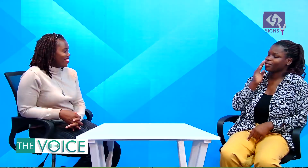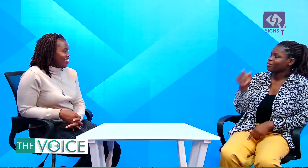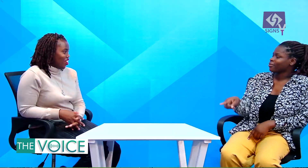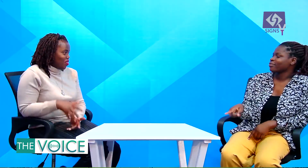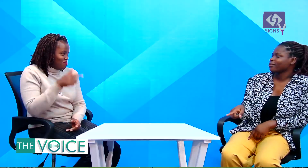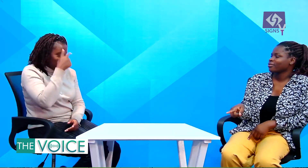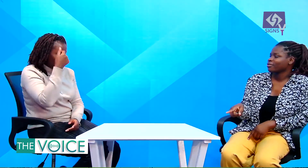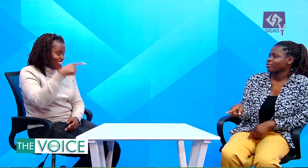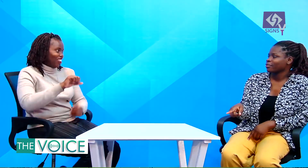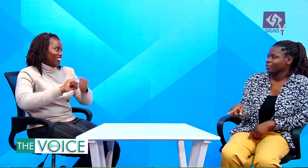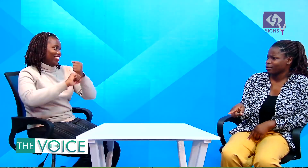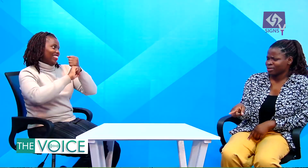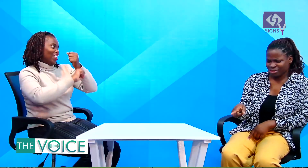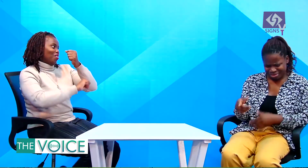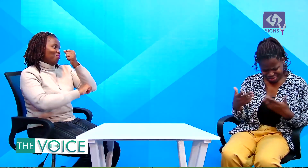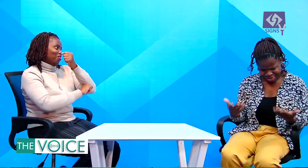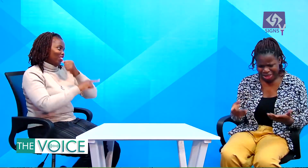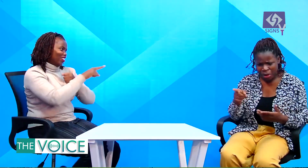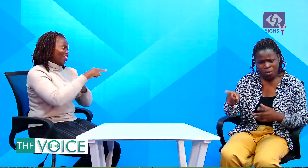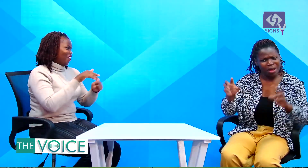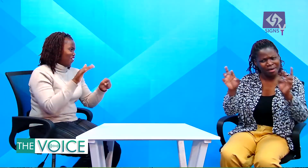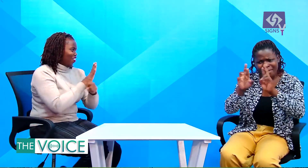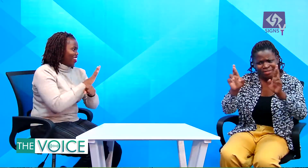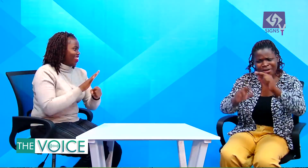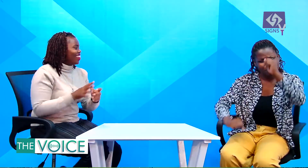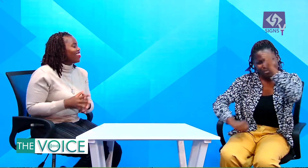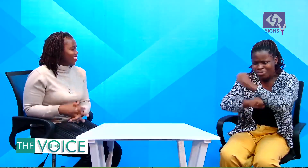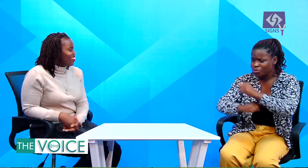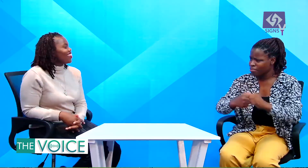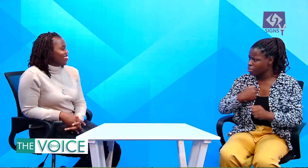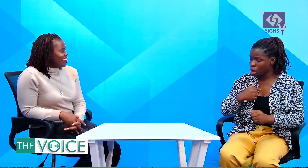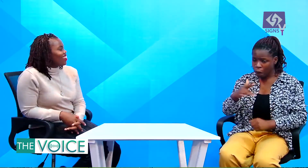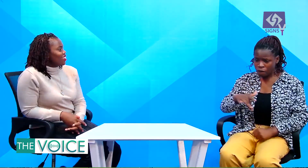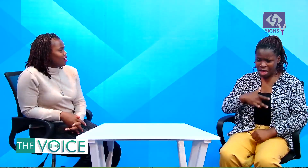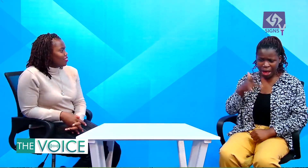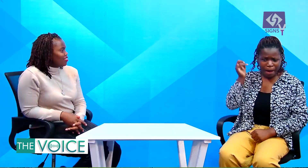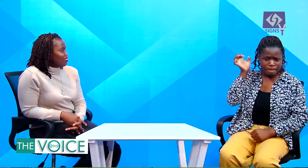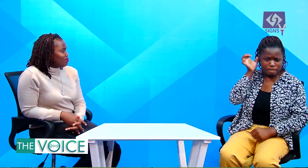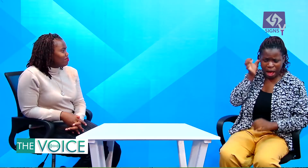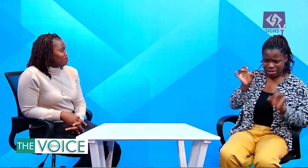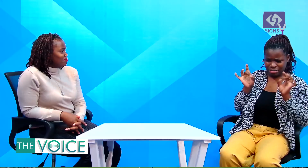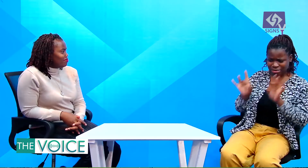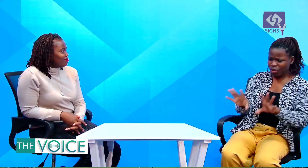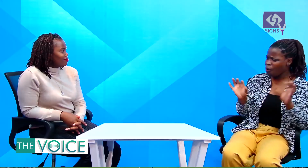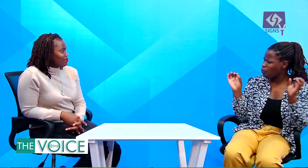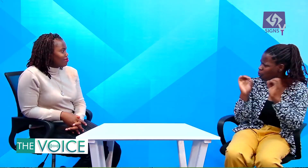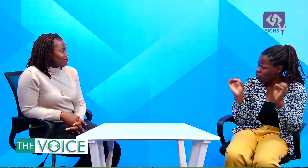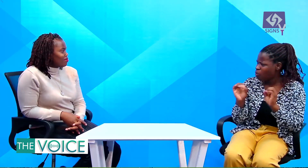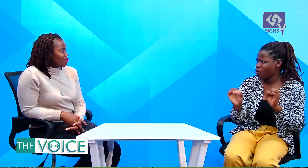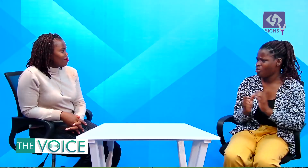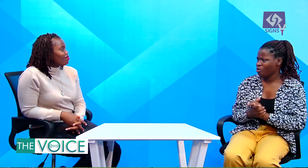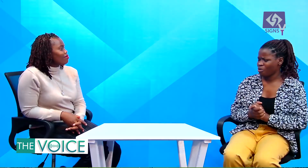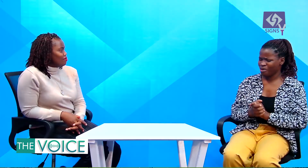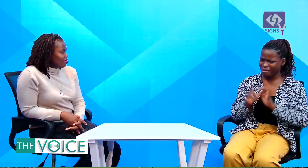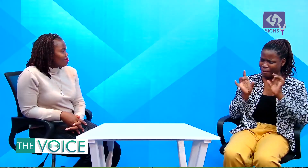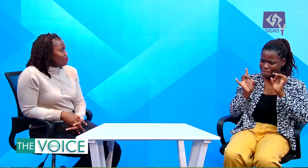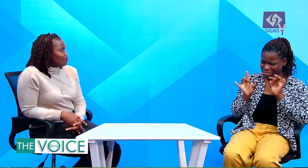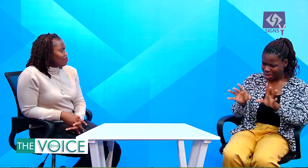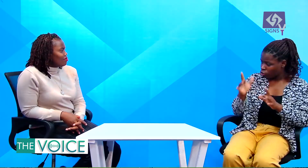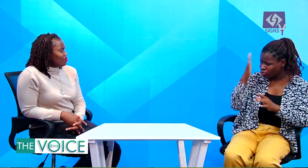And my mom really wanted the best for me, and that was my biggest encouragement. So they didn't